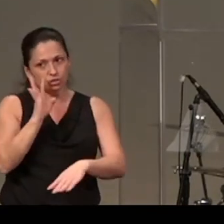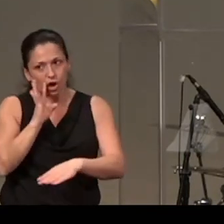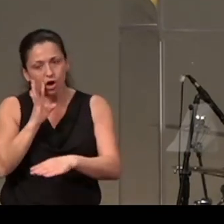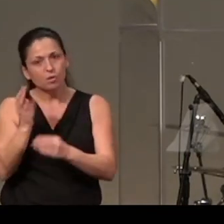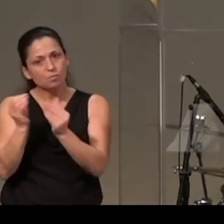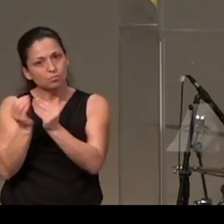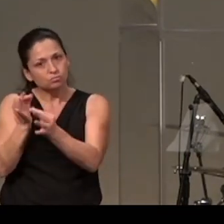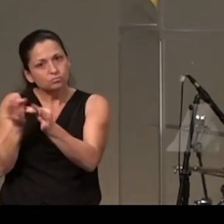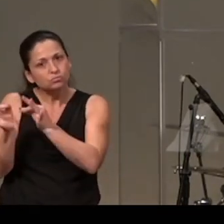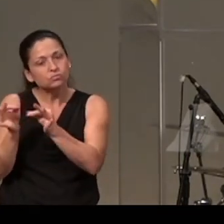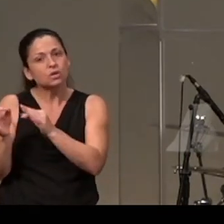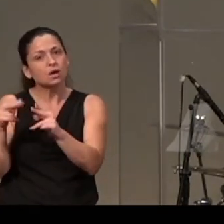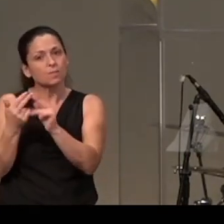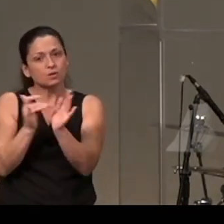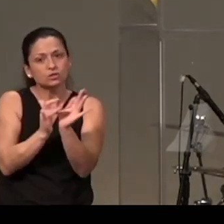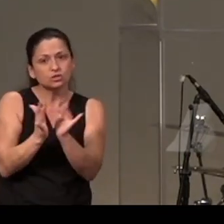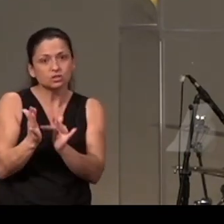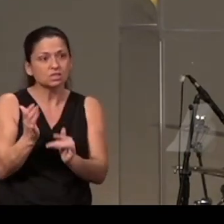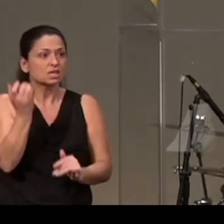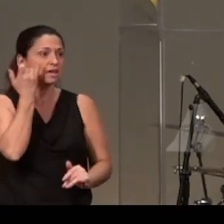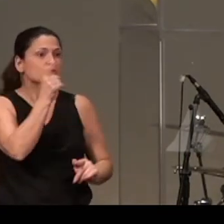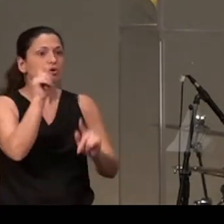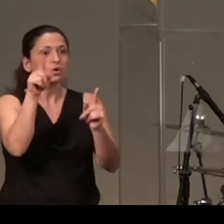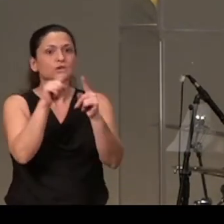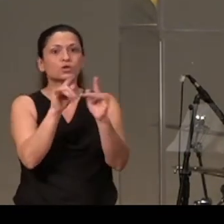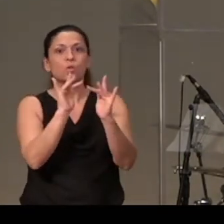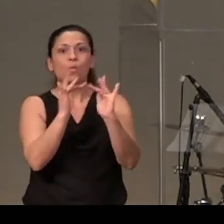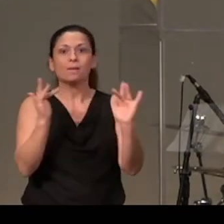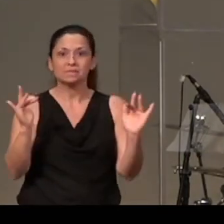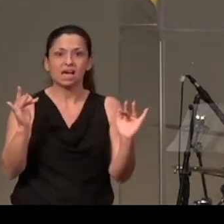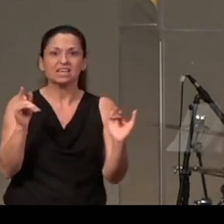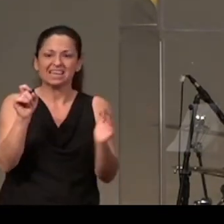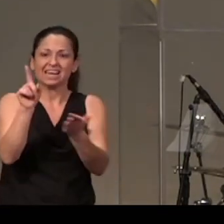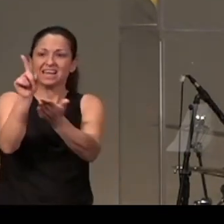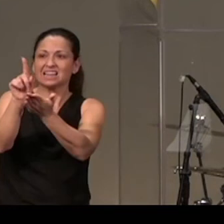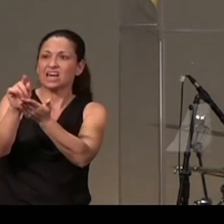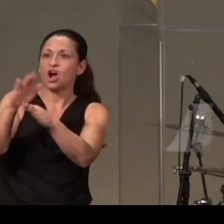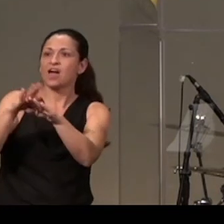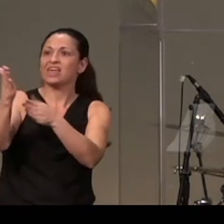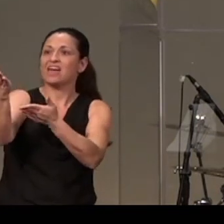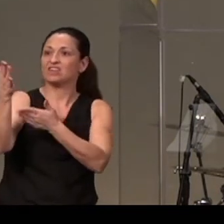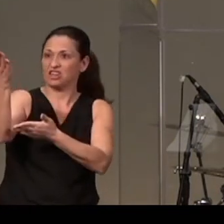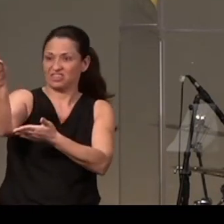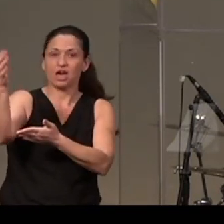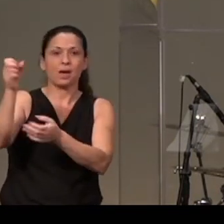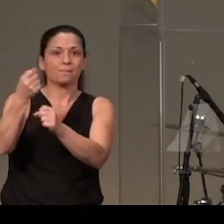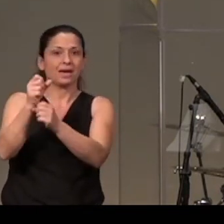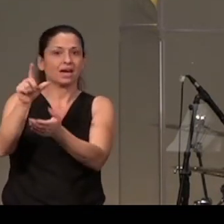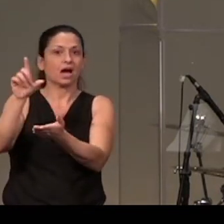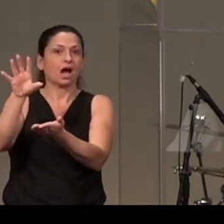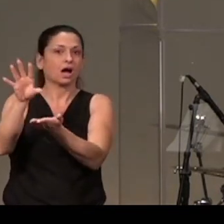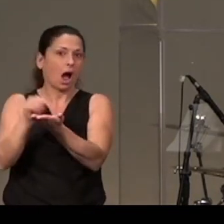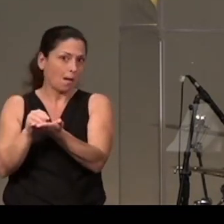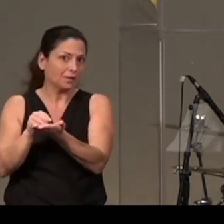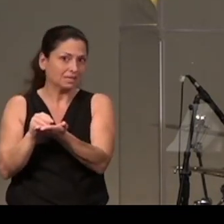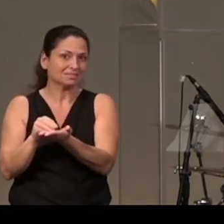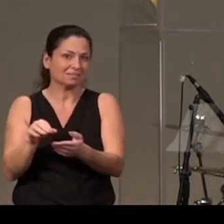our webpage, goodnewsloves.com, you can click on the invitation there and copy it. I'm giving you technical